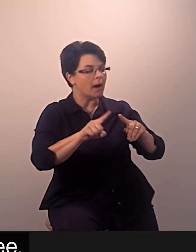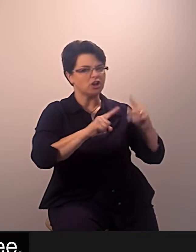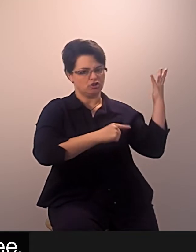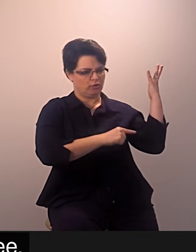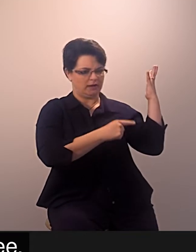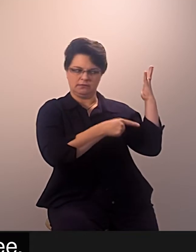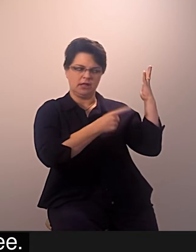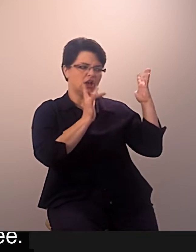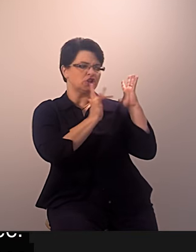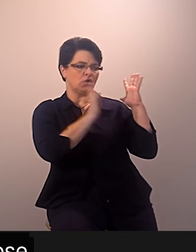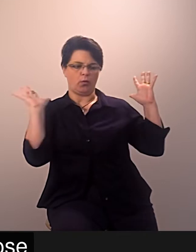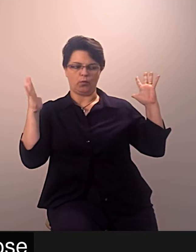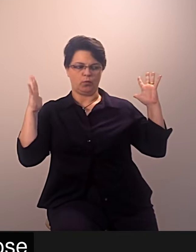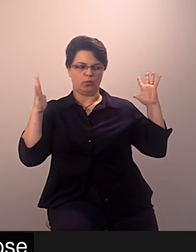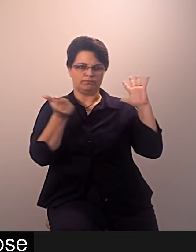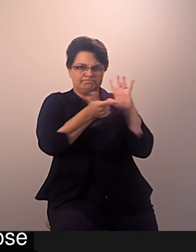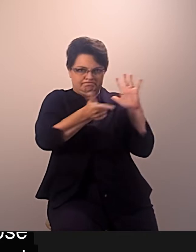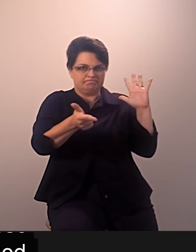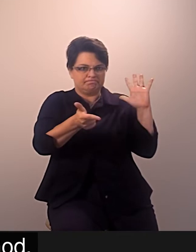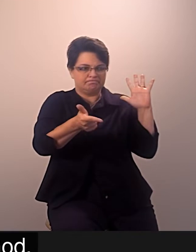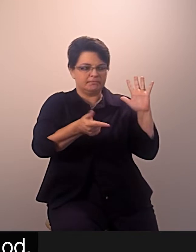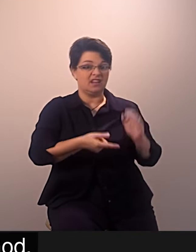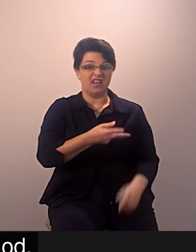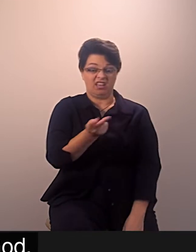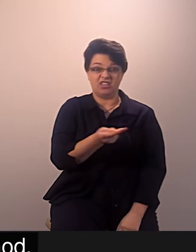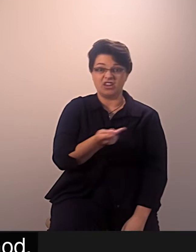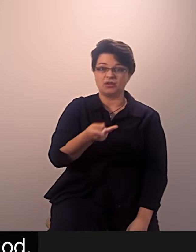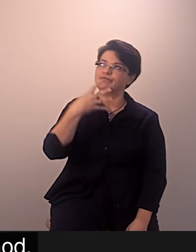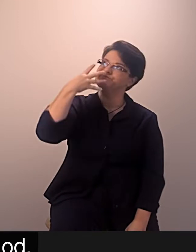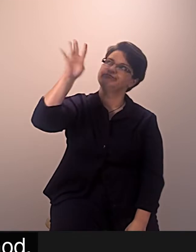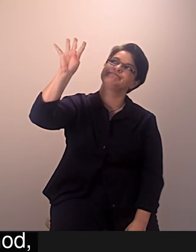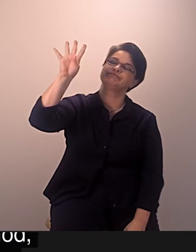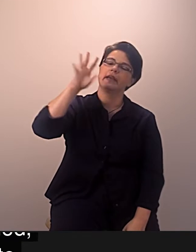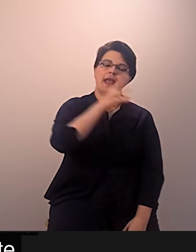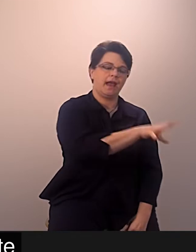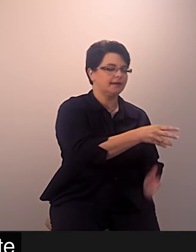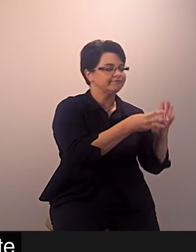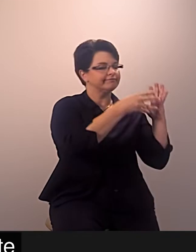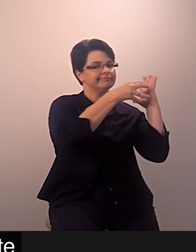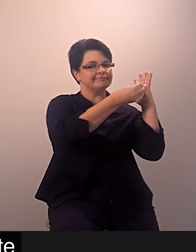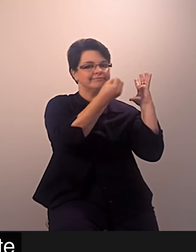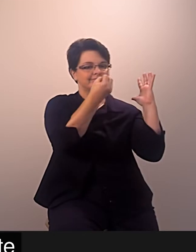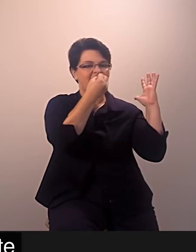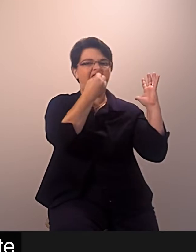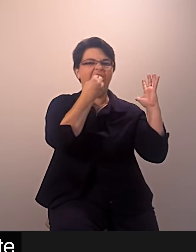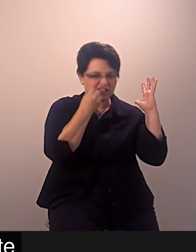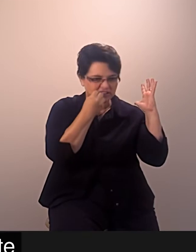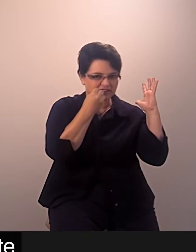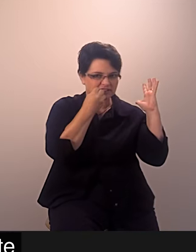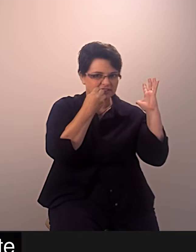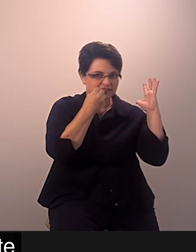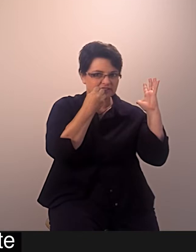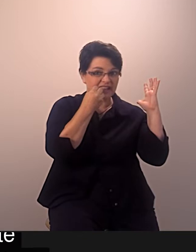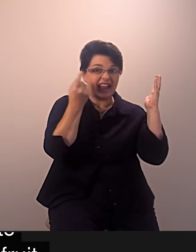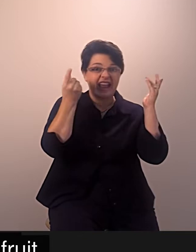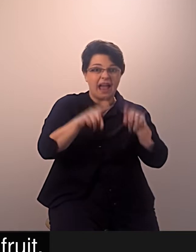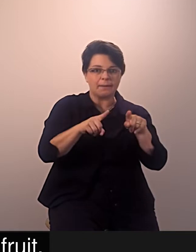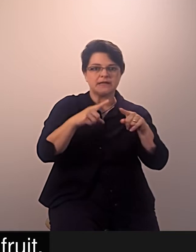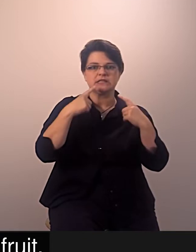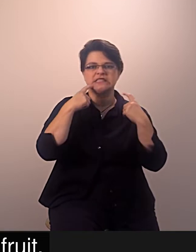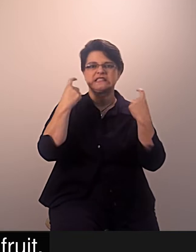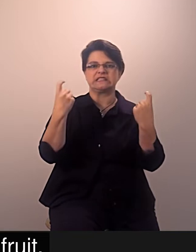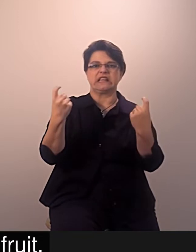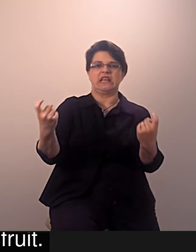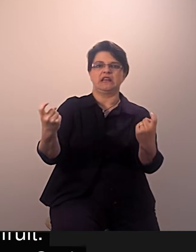to disobey God, and they ate the forbidden fruit. They sinned against God.